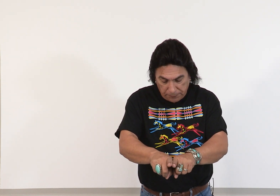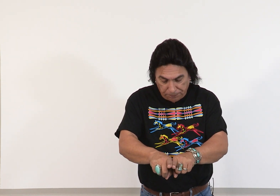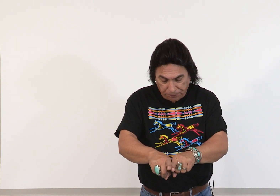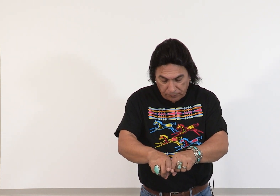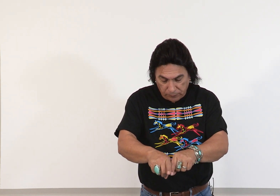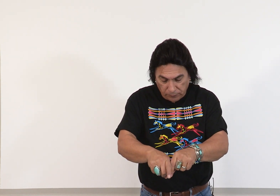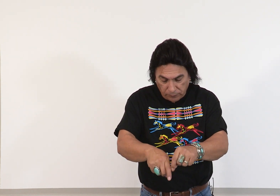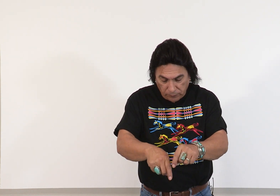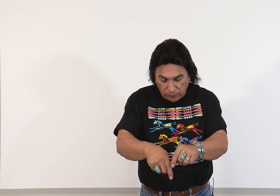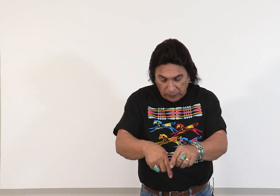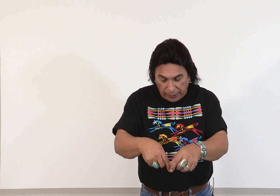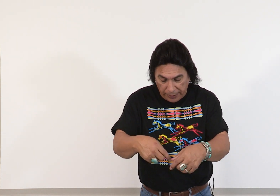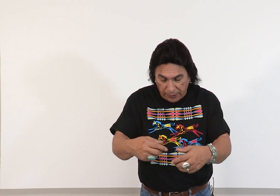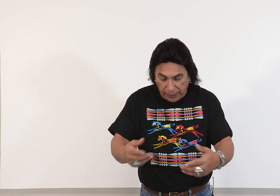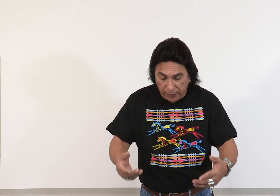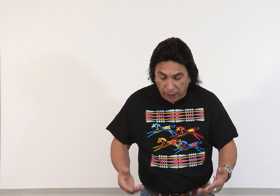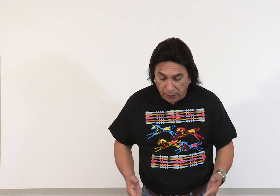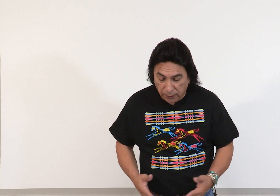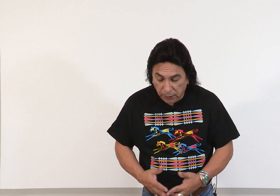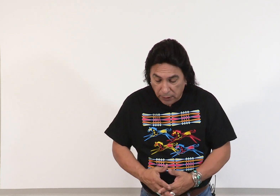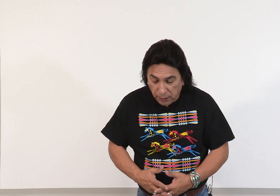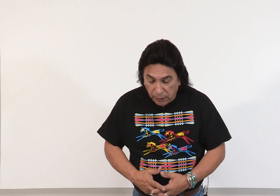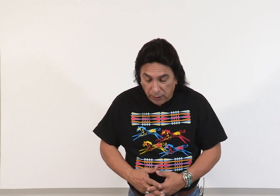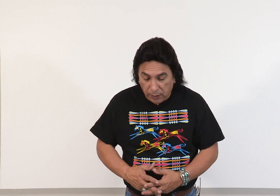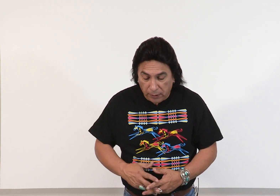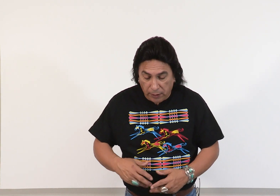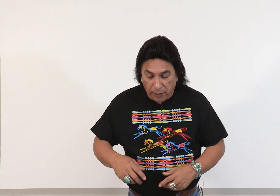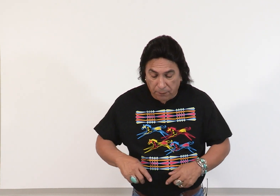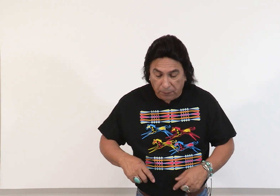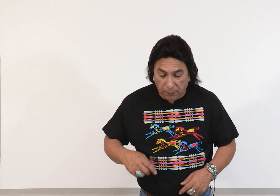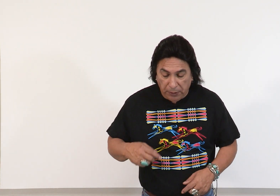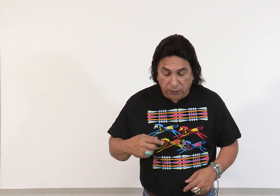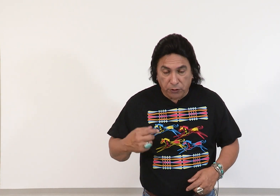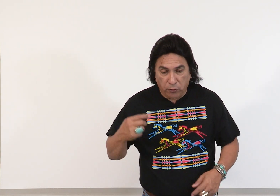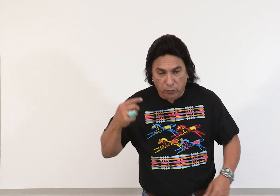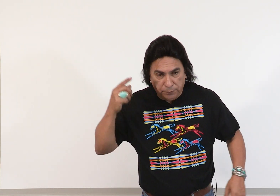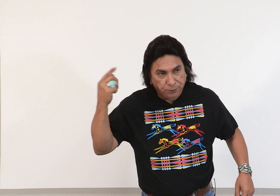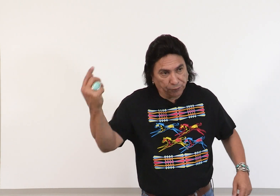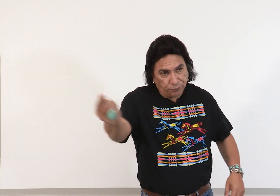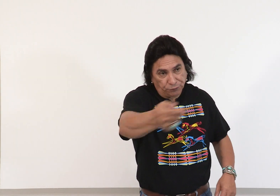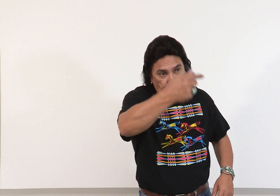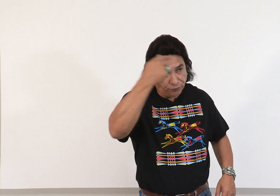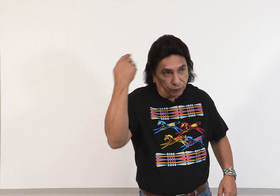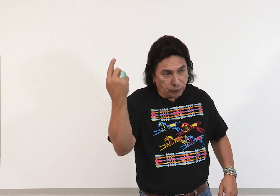And then a big circle,